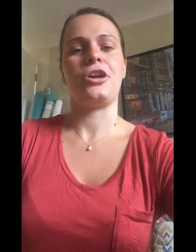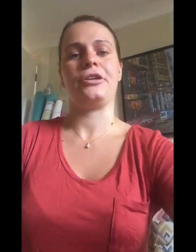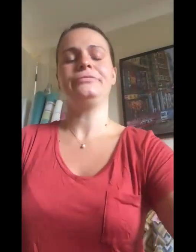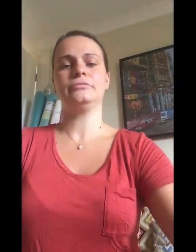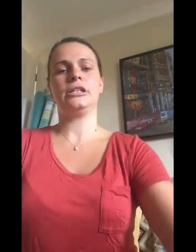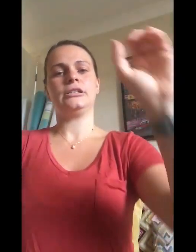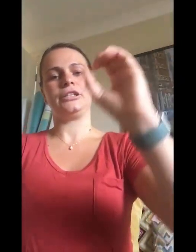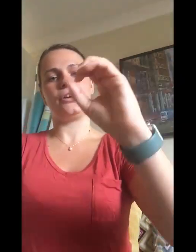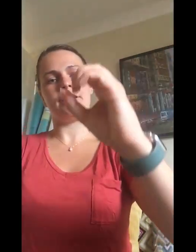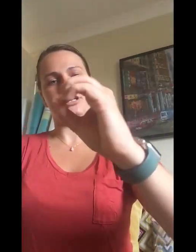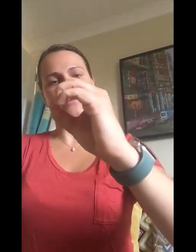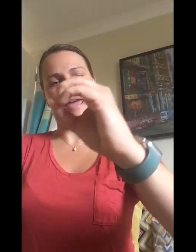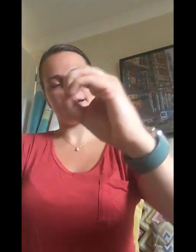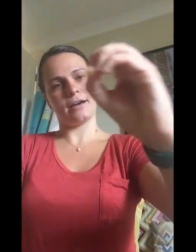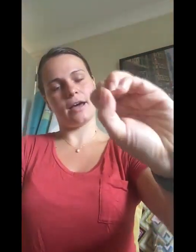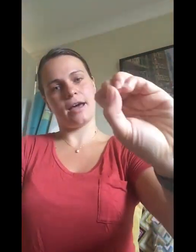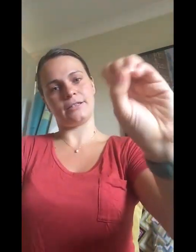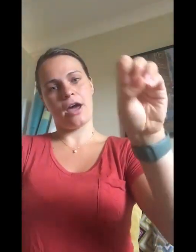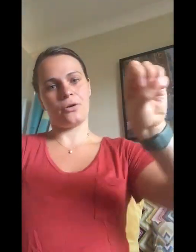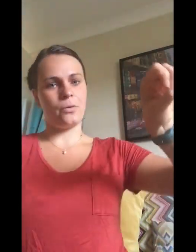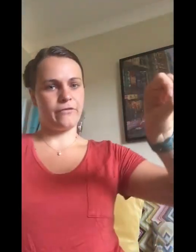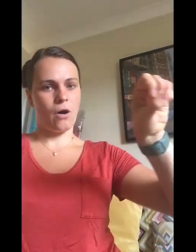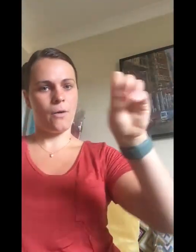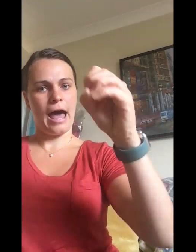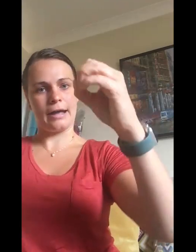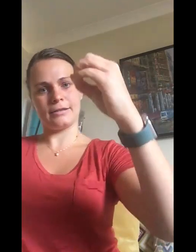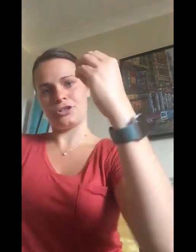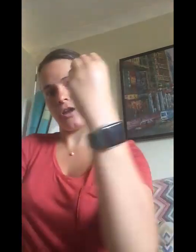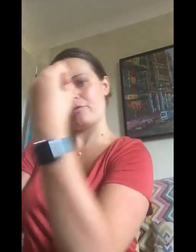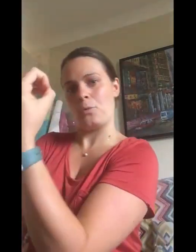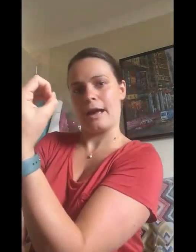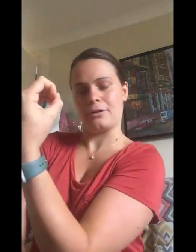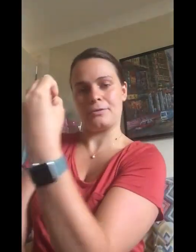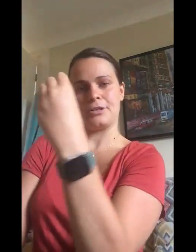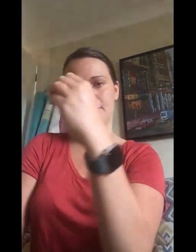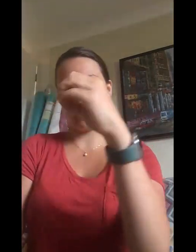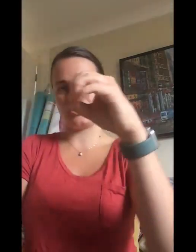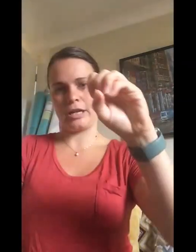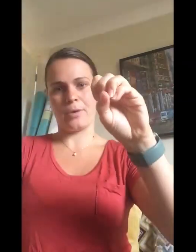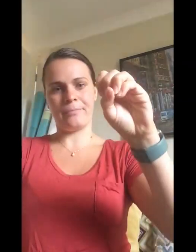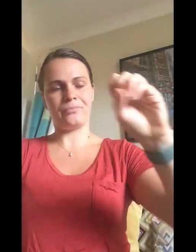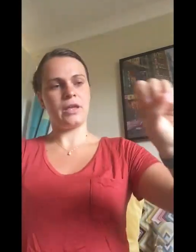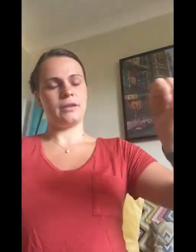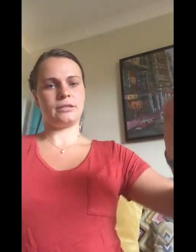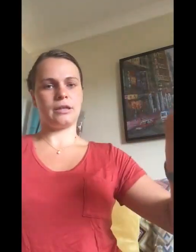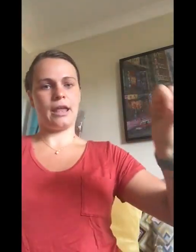Q. So you're going to make a circle with your whole hand, show you from all angles because it's quite a tricky one. So like